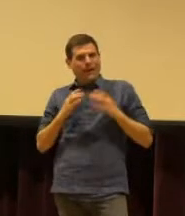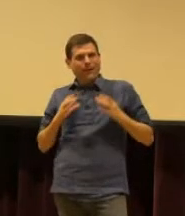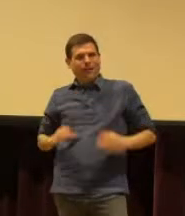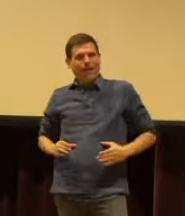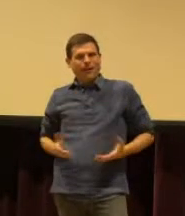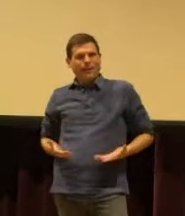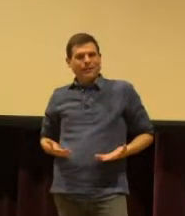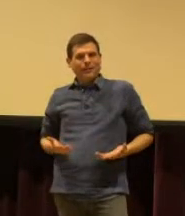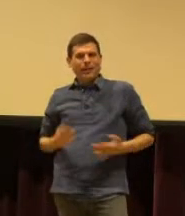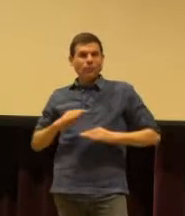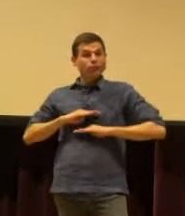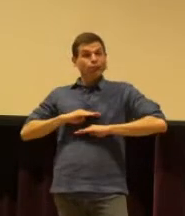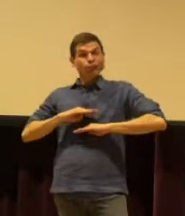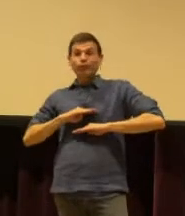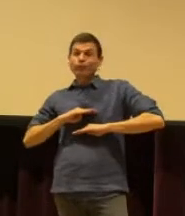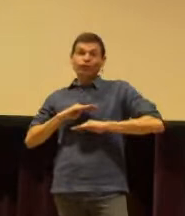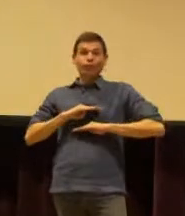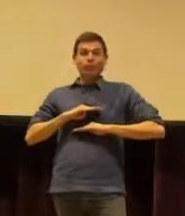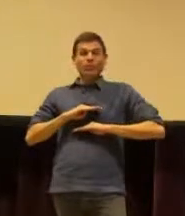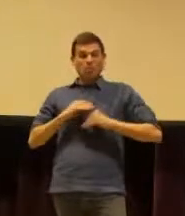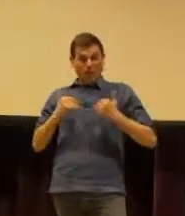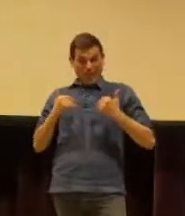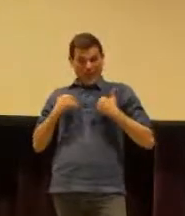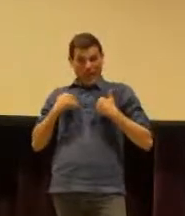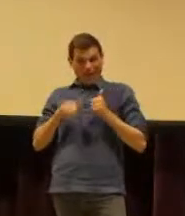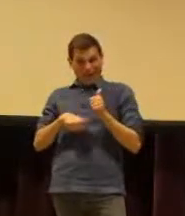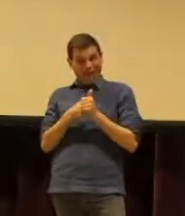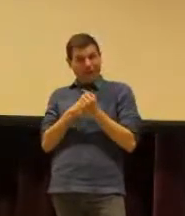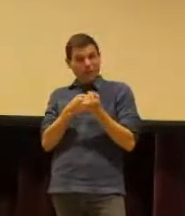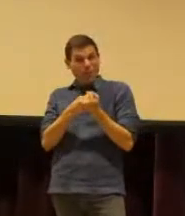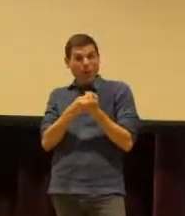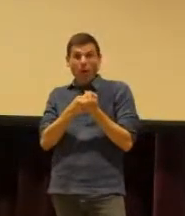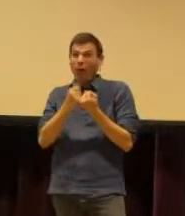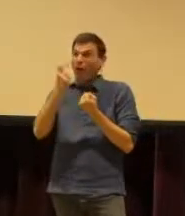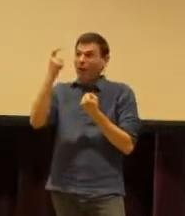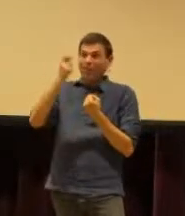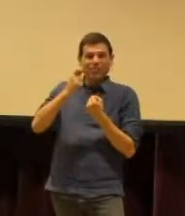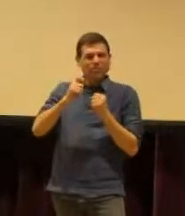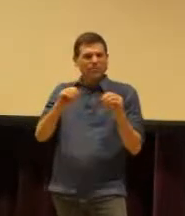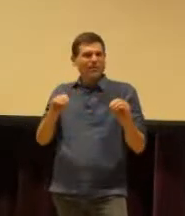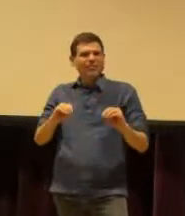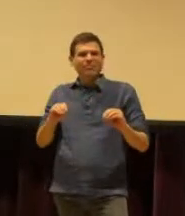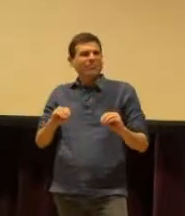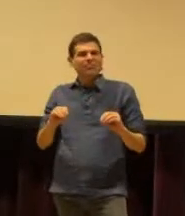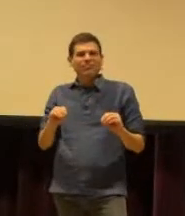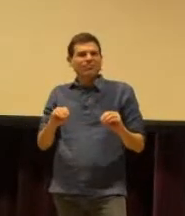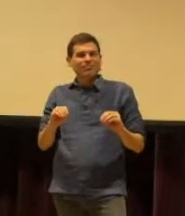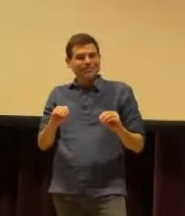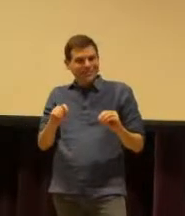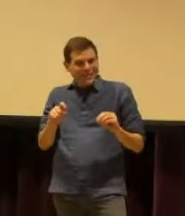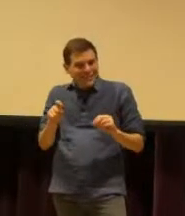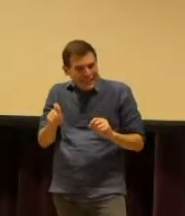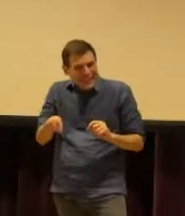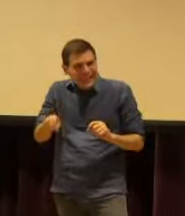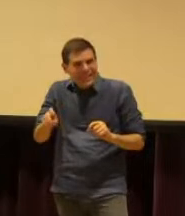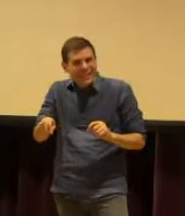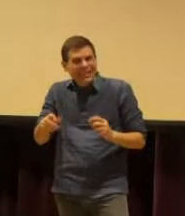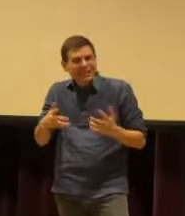and then couldn't access the same healthcare that they probably needed. And